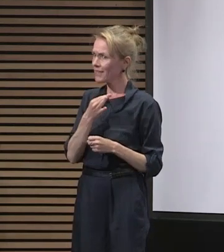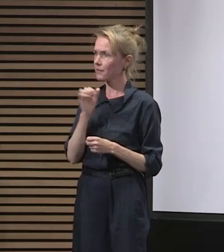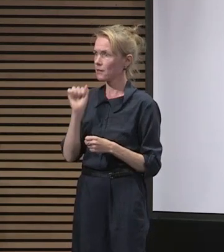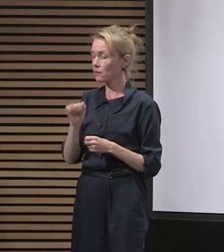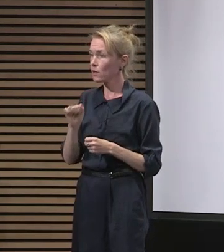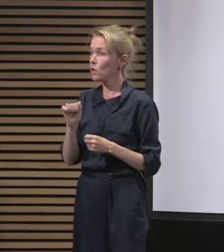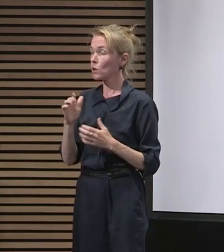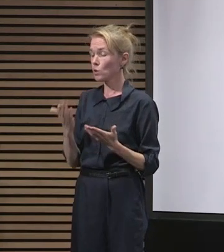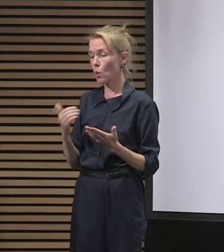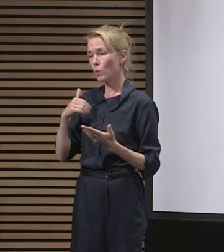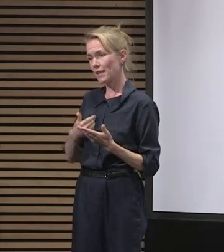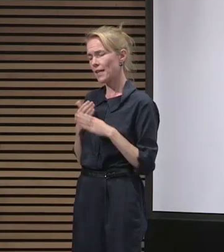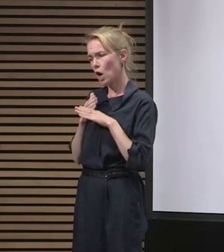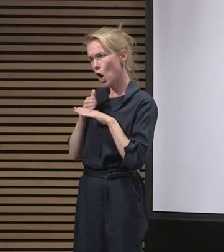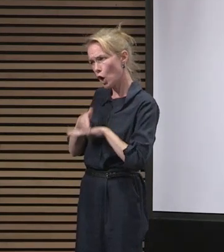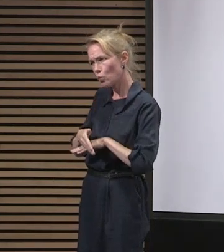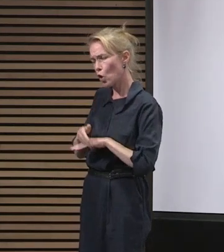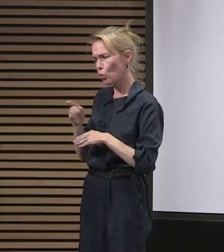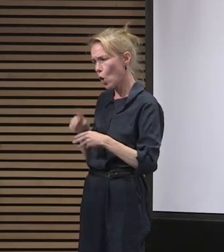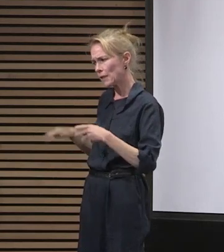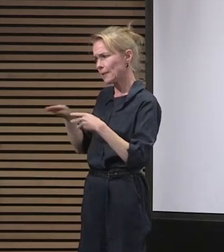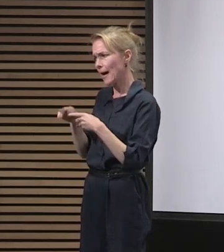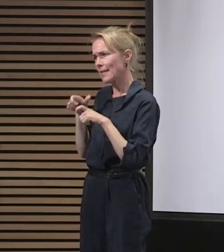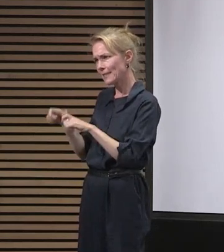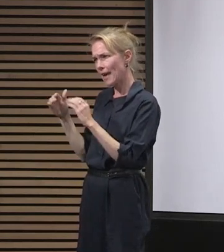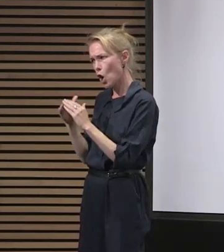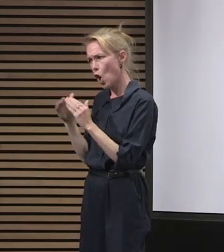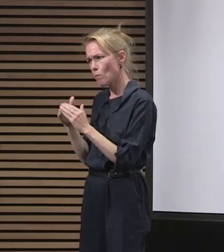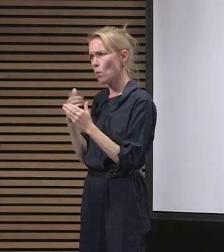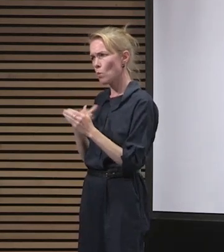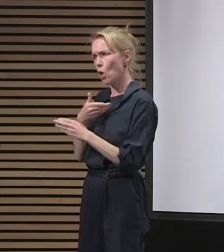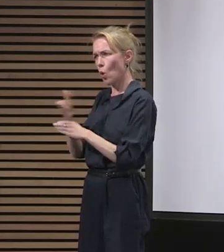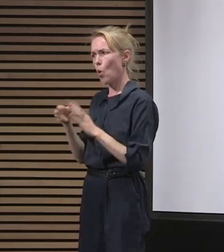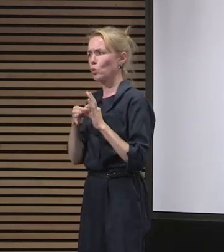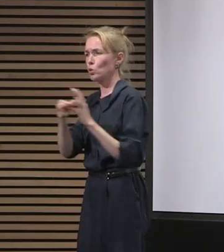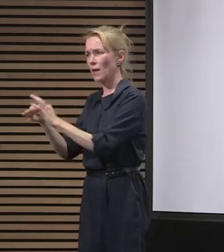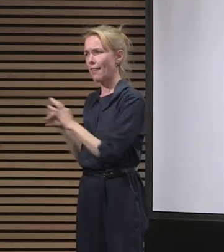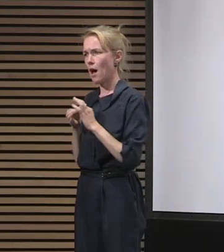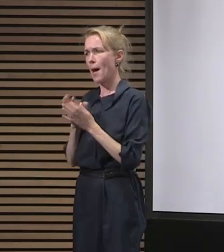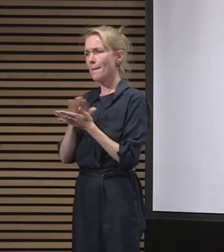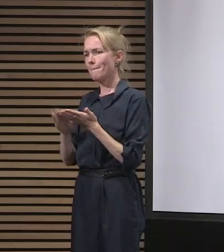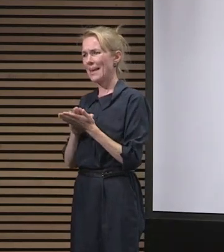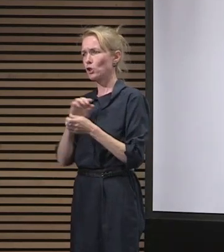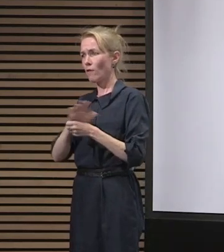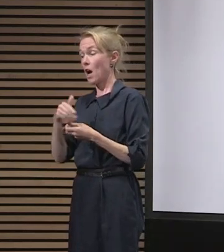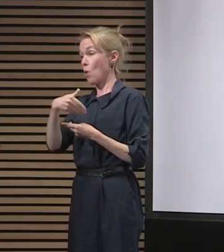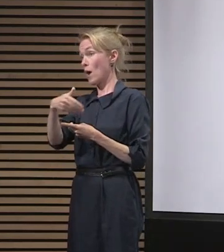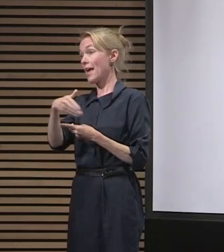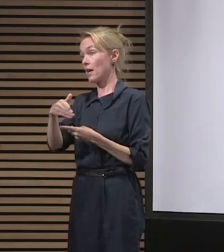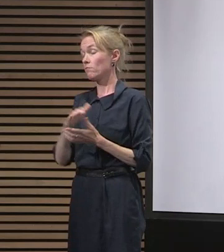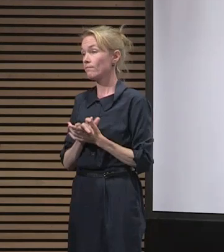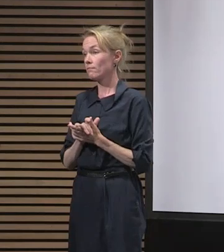best possible outcome from the Alert Level 4 measures we have in place. That, of course, requires, and I can't say it enough, it